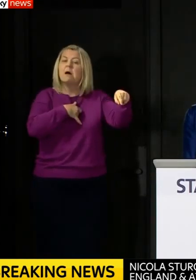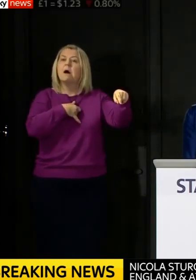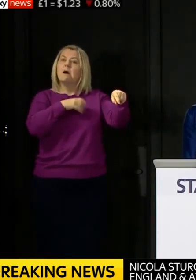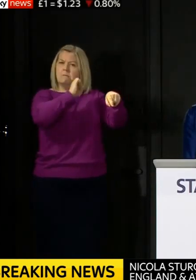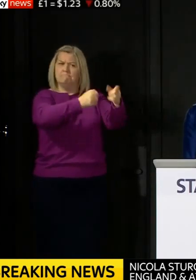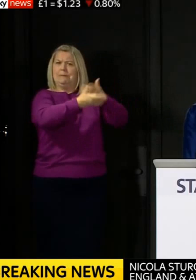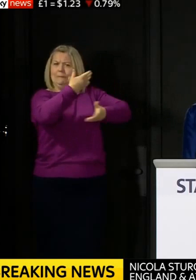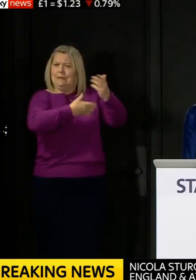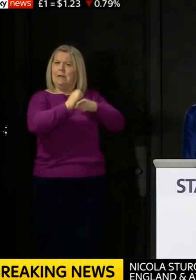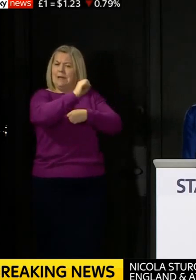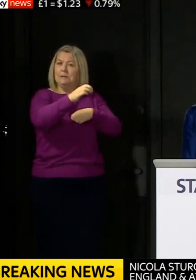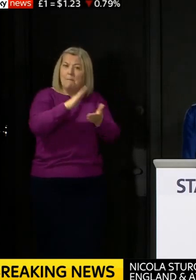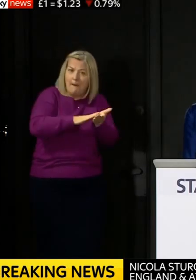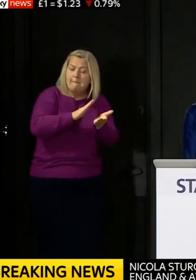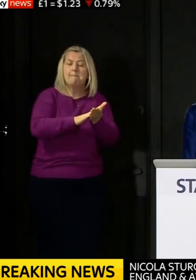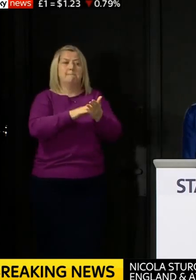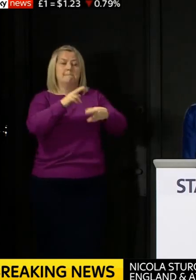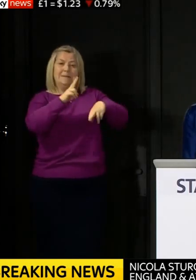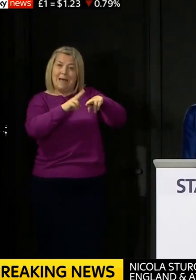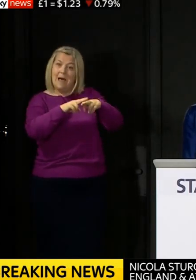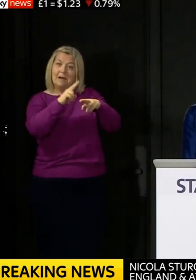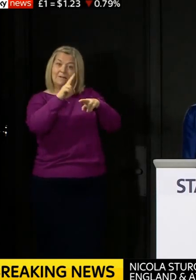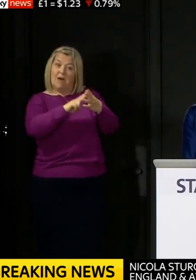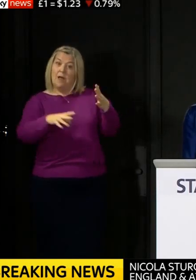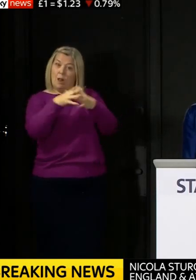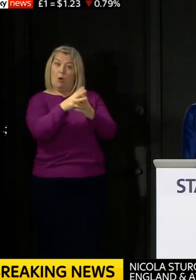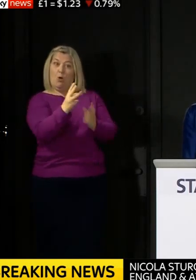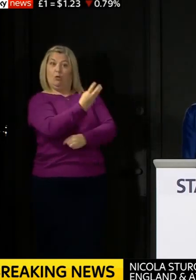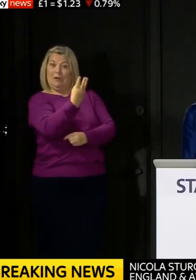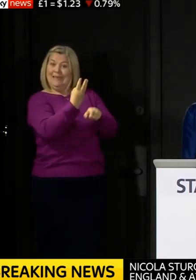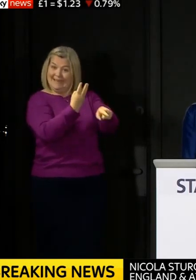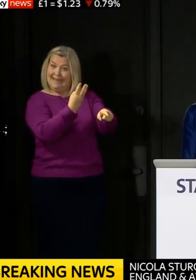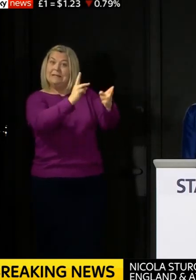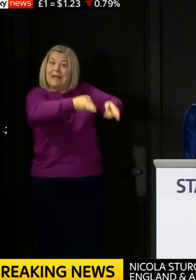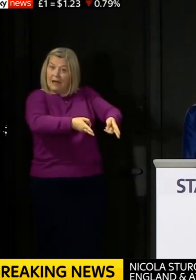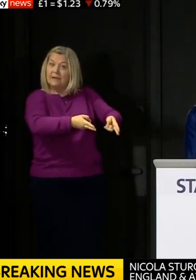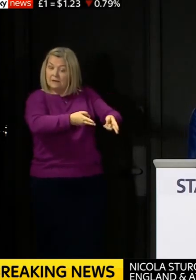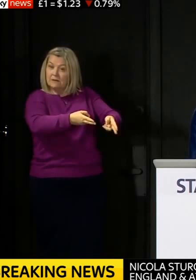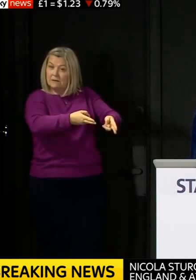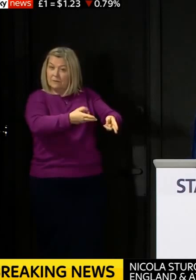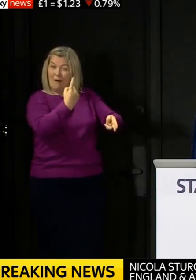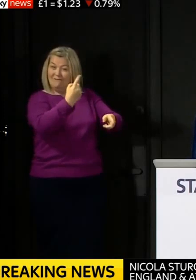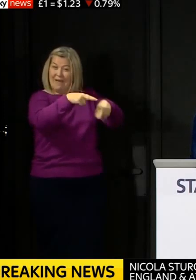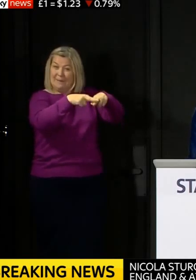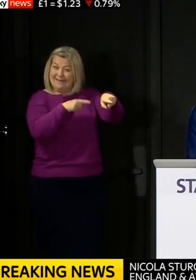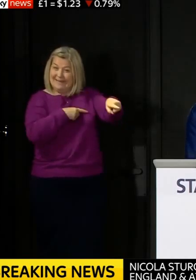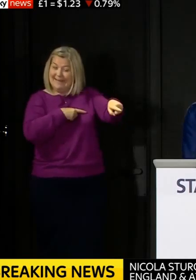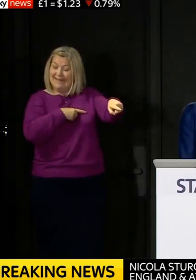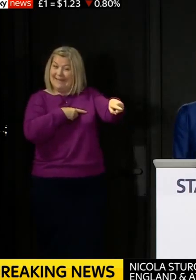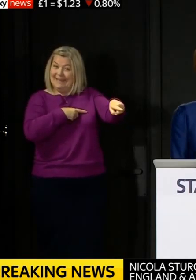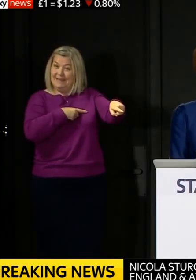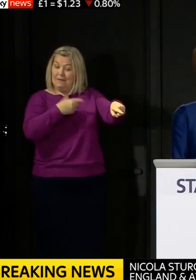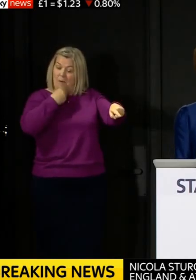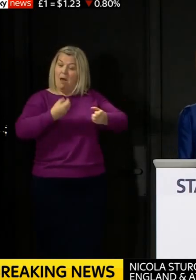his mum, dad and father-in-law have all died from this virus, and he talks too of the impact on his 9-year-old